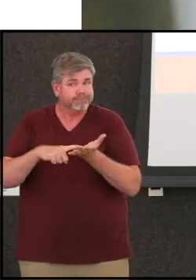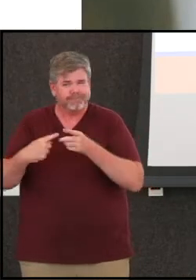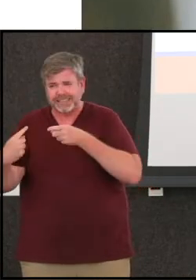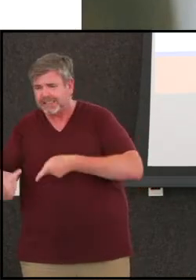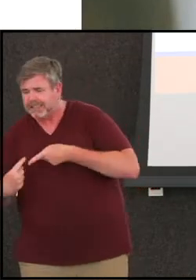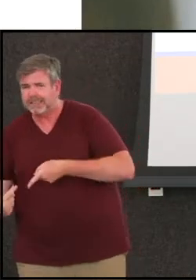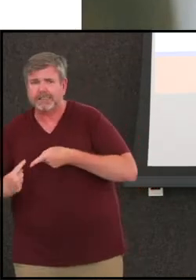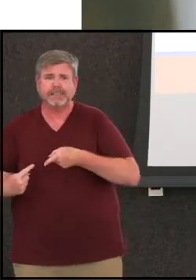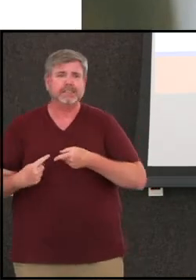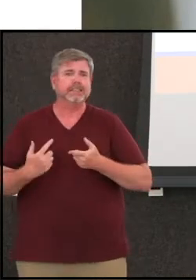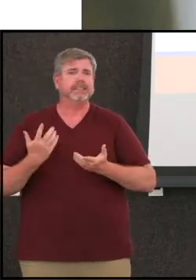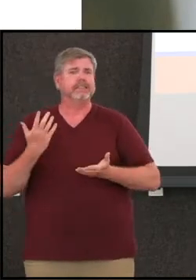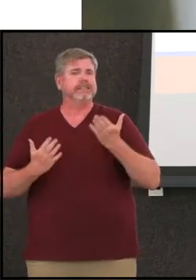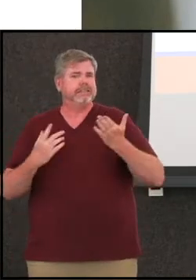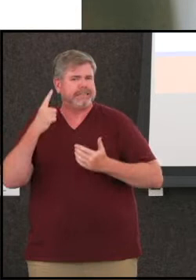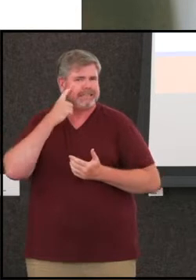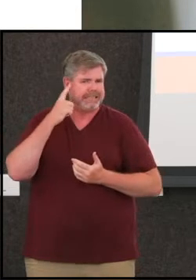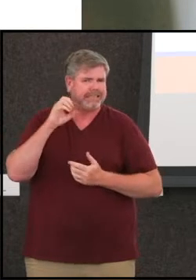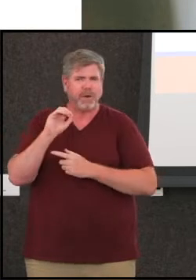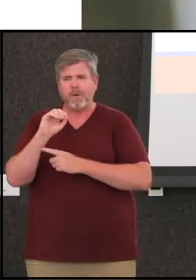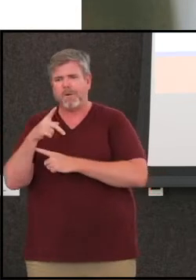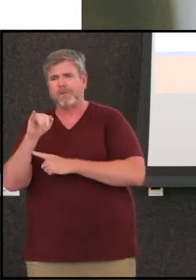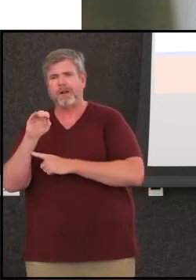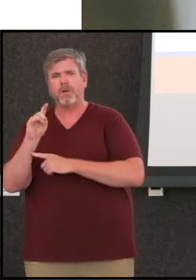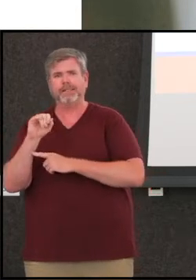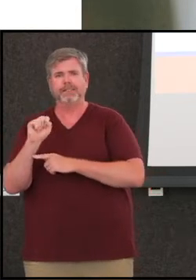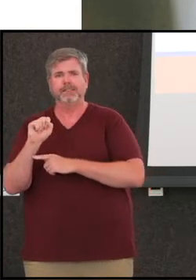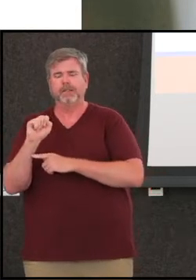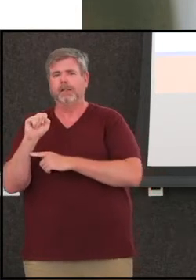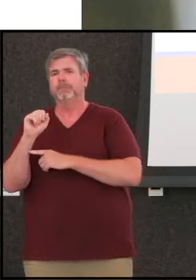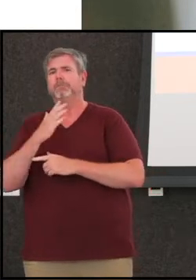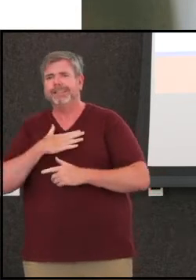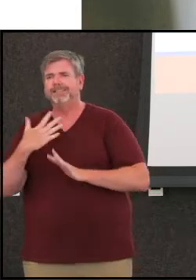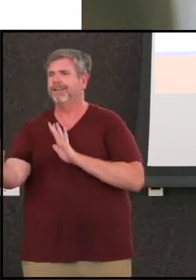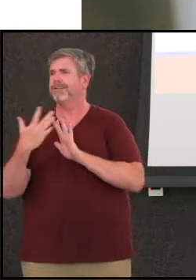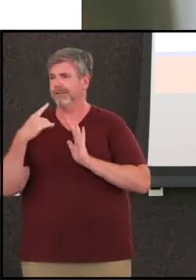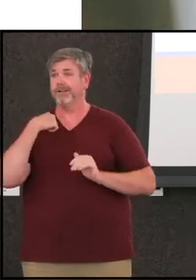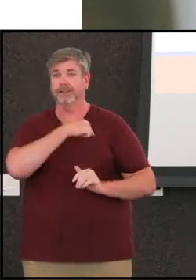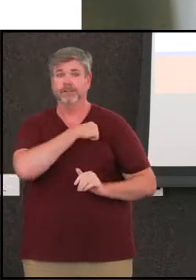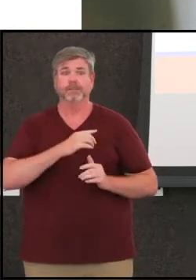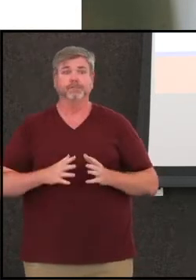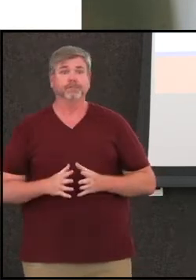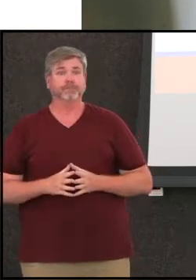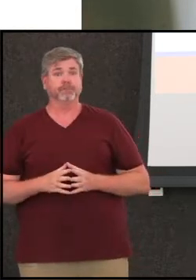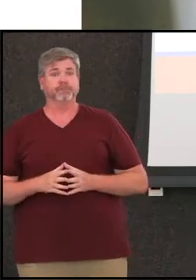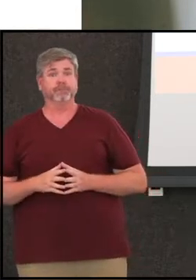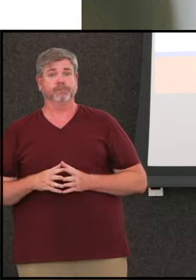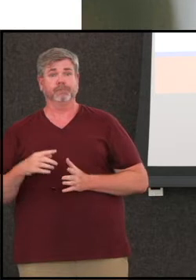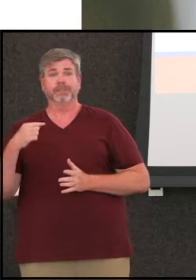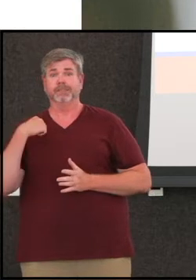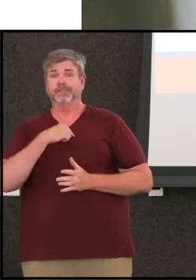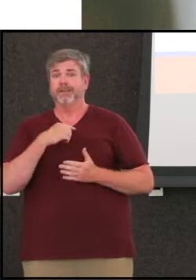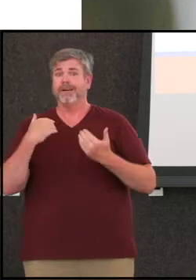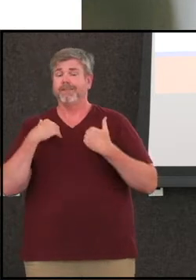opiates, please reach out to us. We have developed the first Bay Area Opiate Treatment Center in Santa